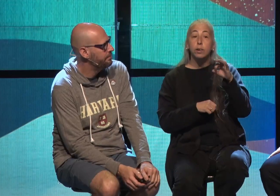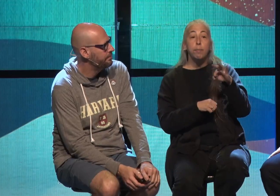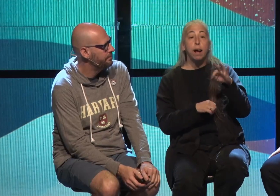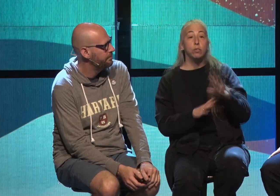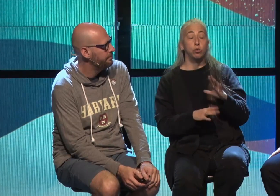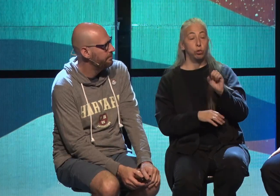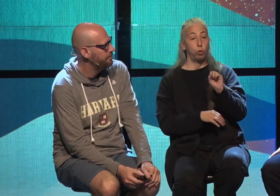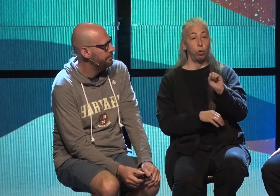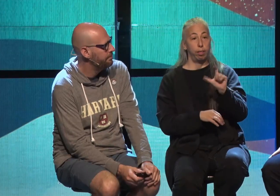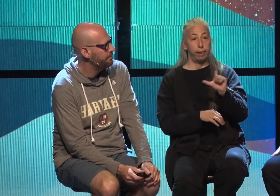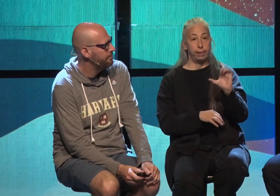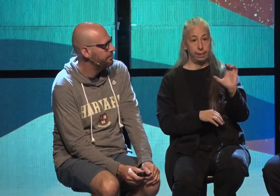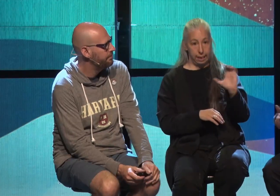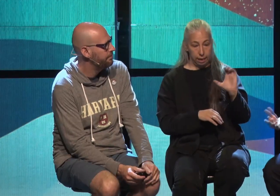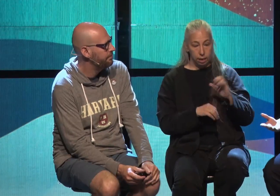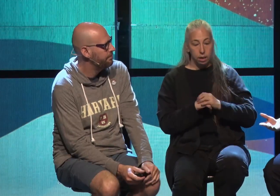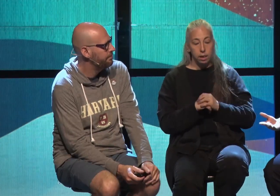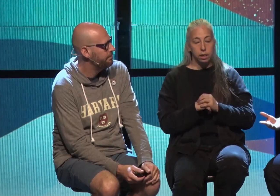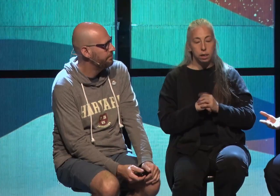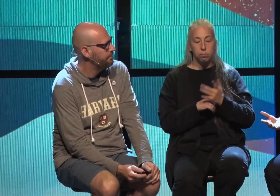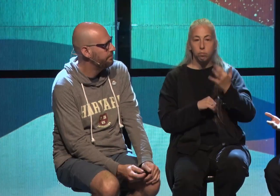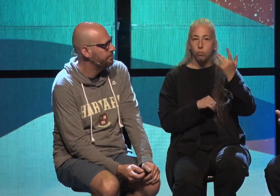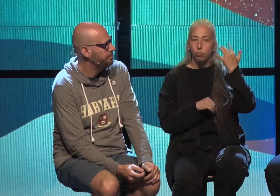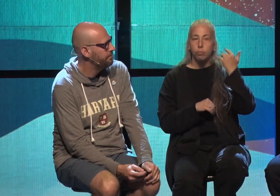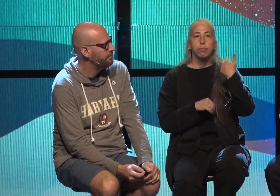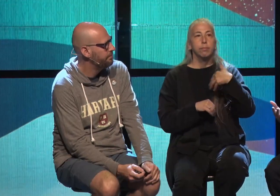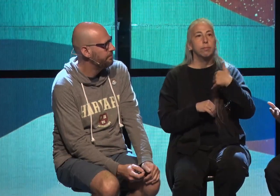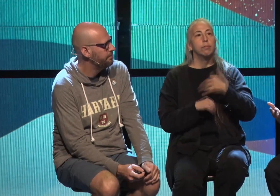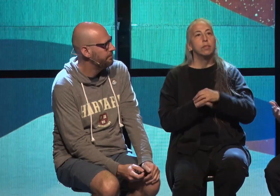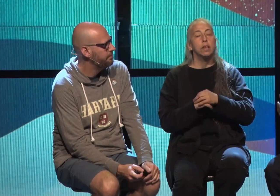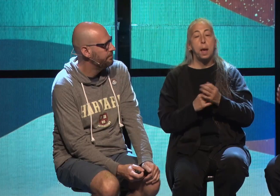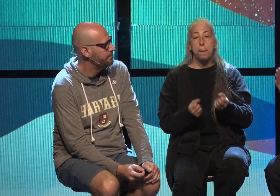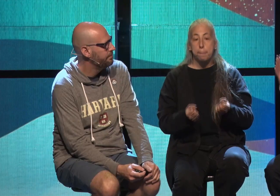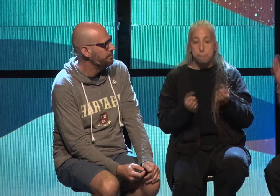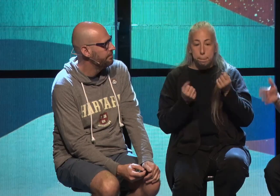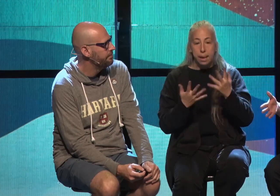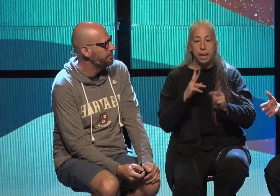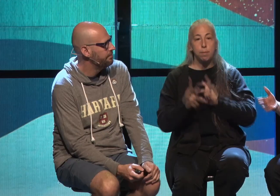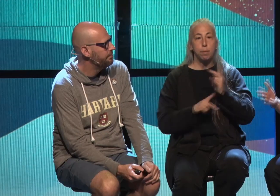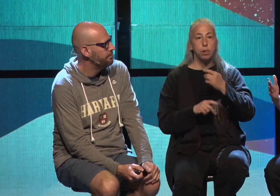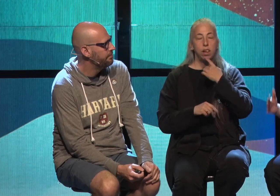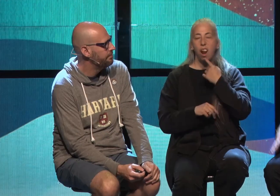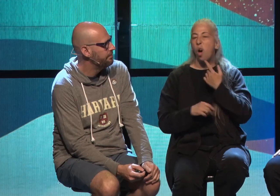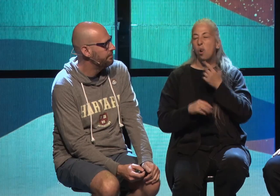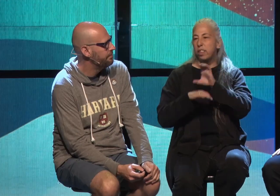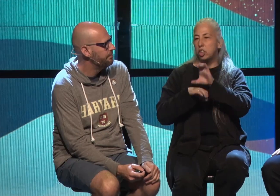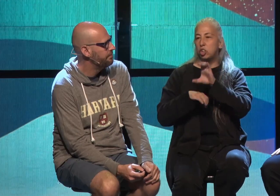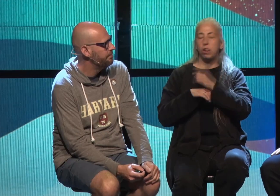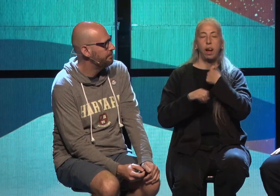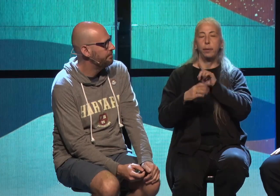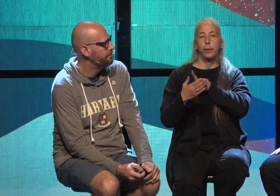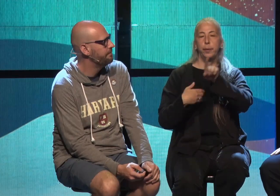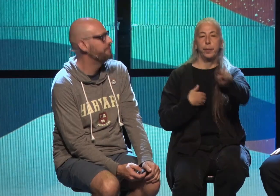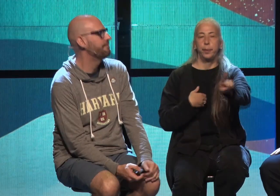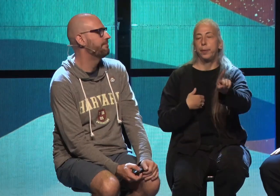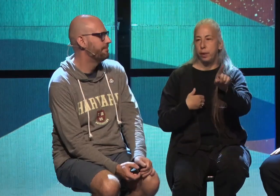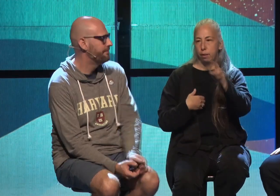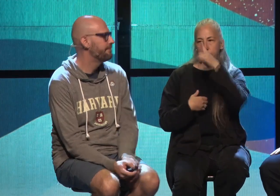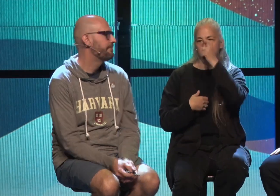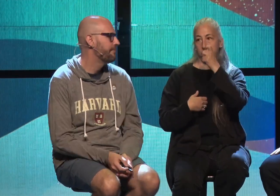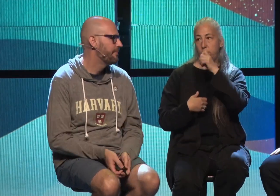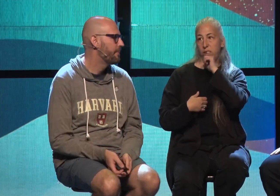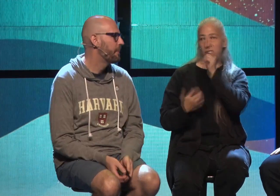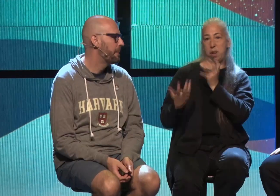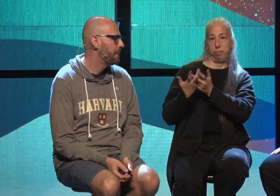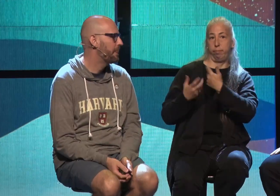City, the number of people I would talk to that would just tell me, oh, I walked right by the church because I know that's not for me. Like